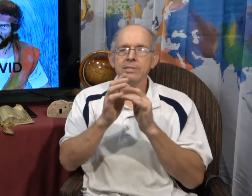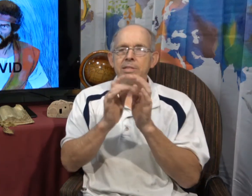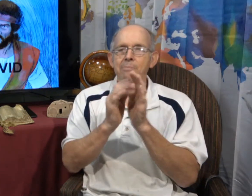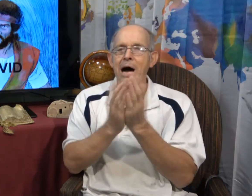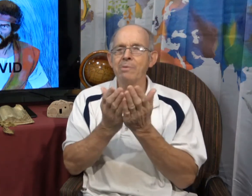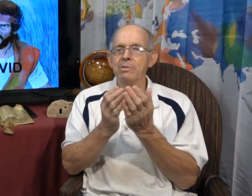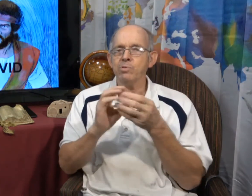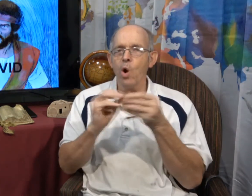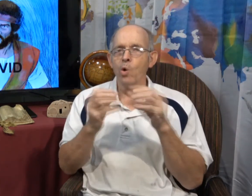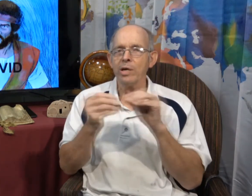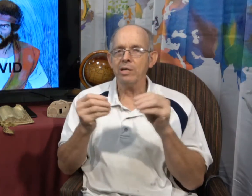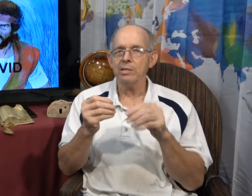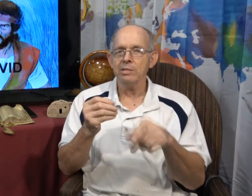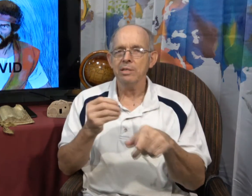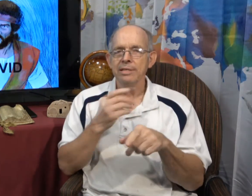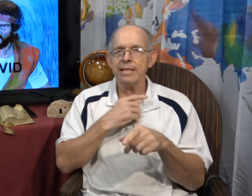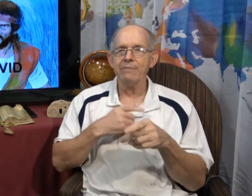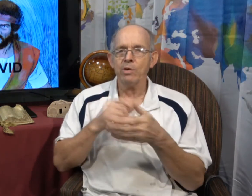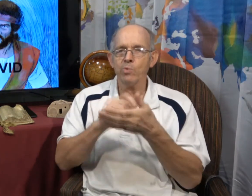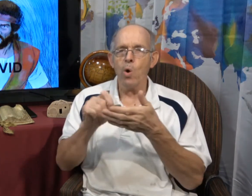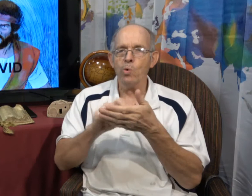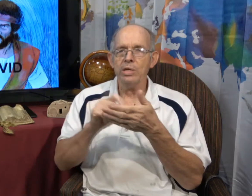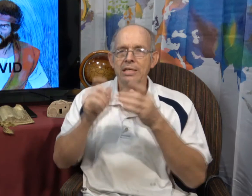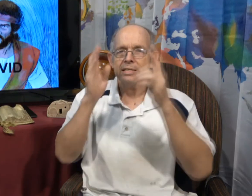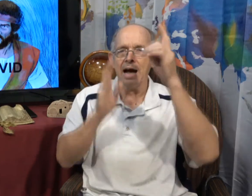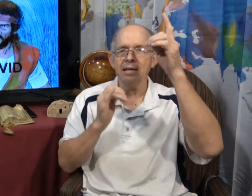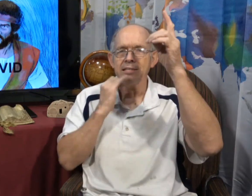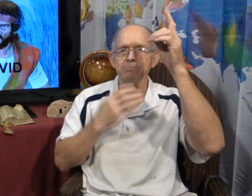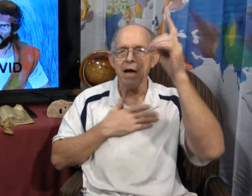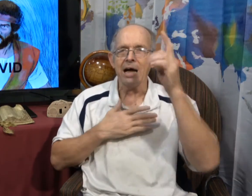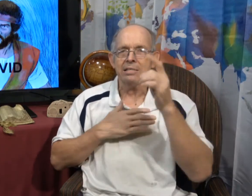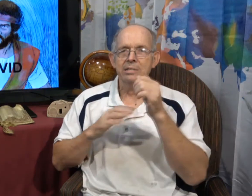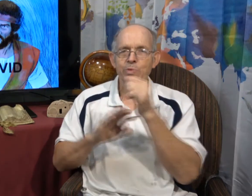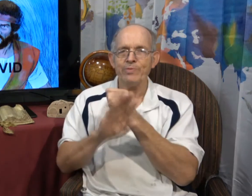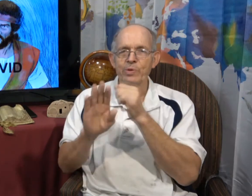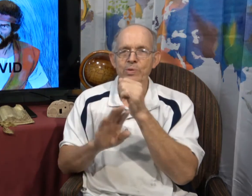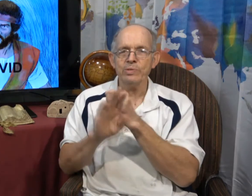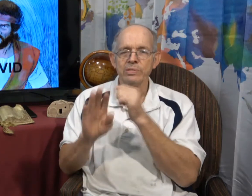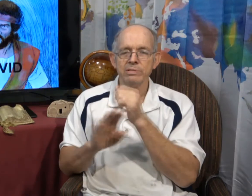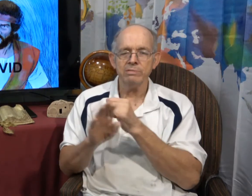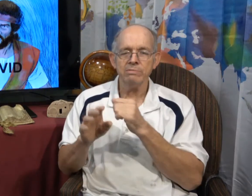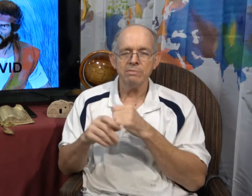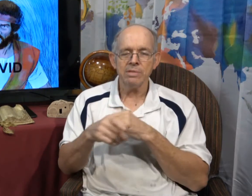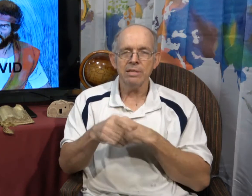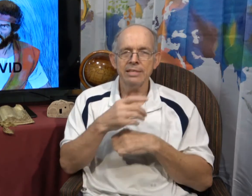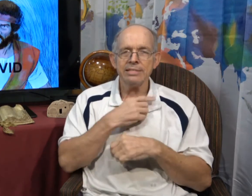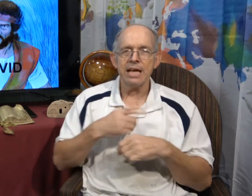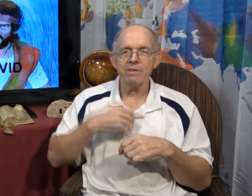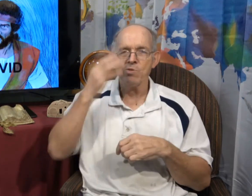the Bible story, David wrote, God is my refuge. David